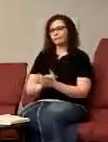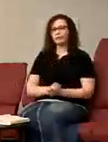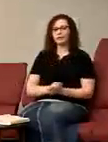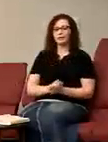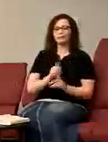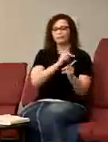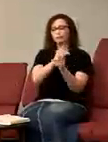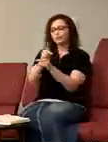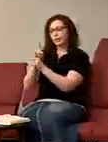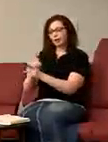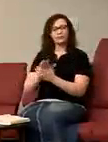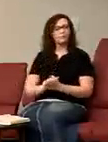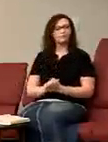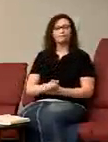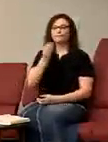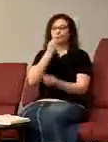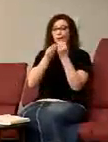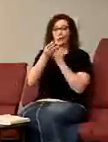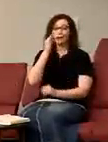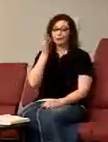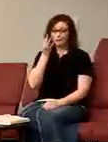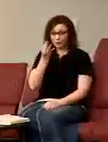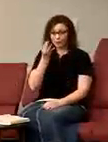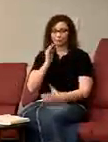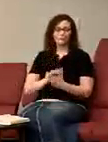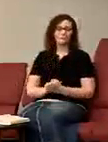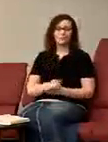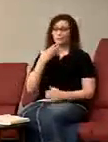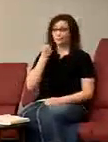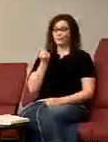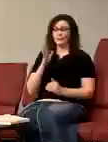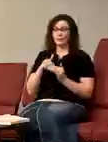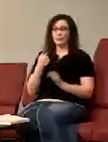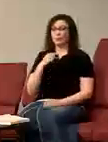bushes. There you go. Eat fruit, and it's better than anything we ever had.